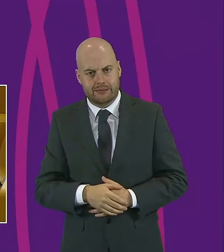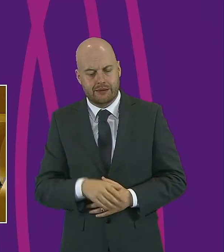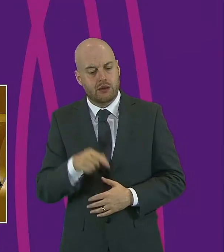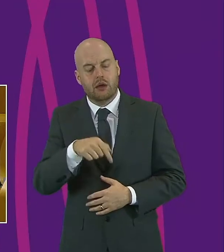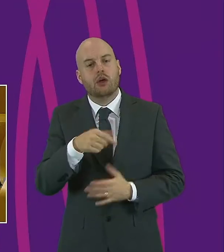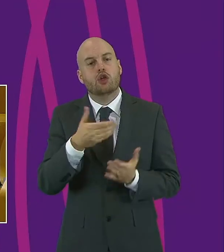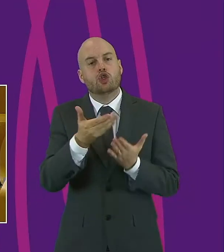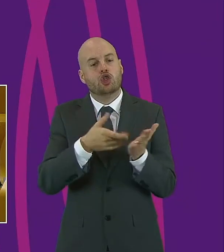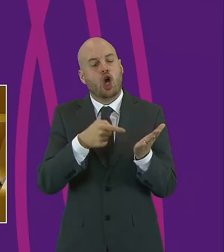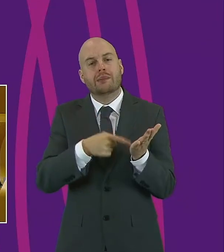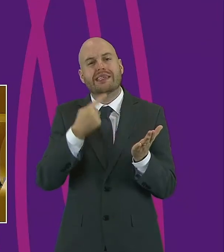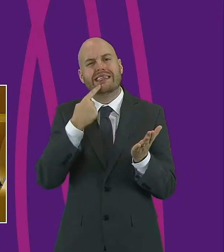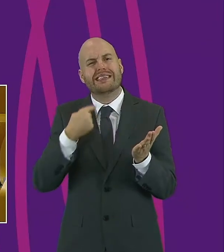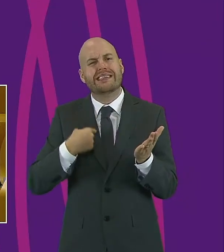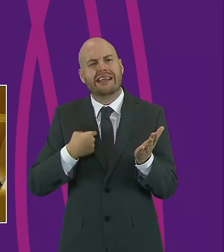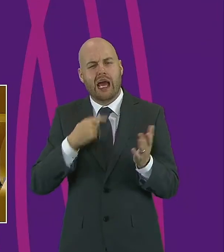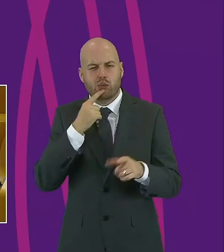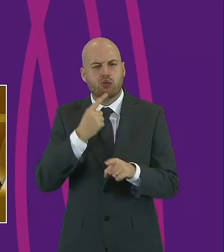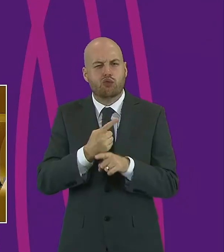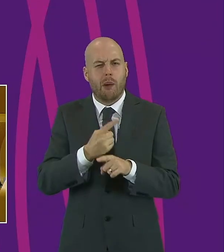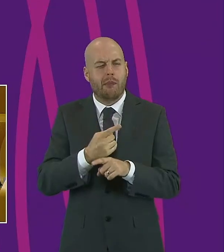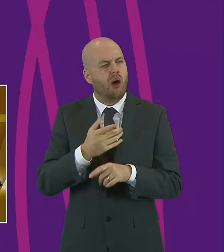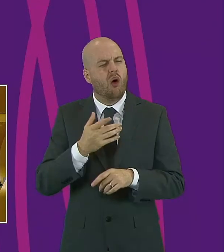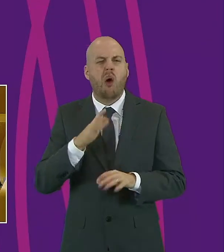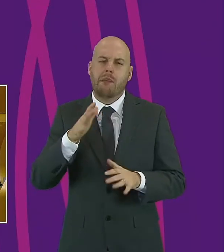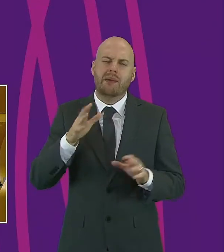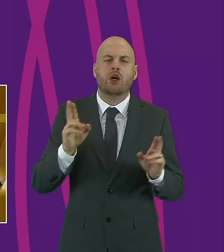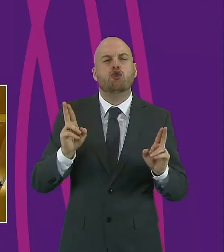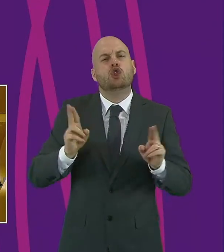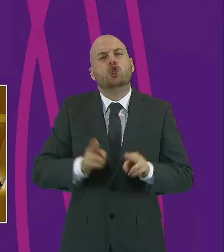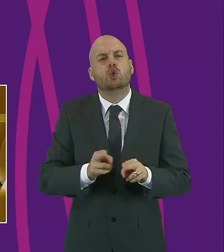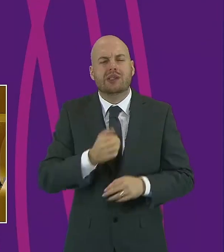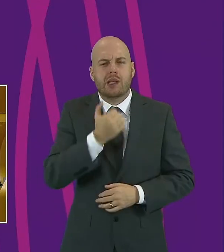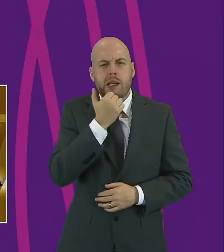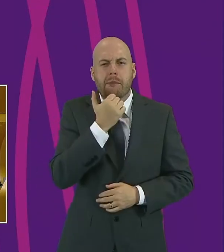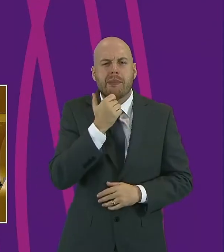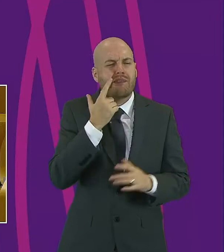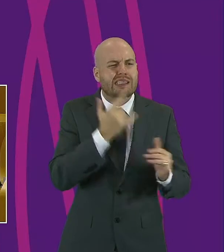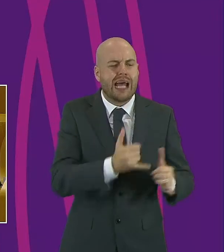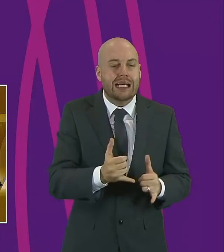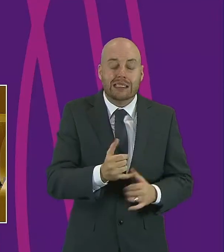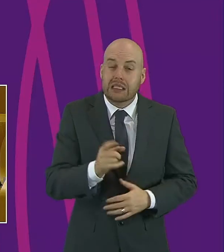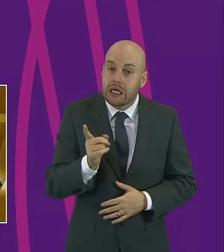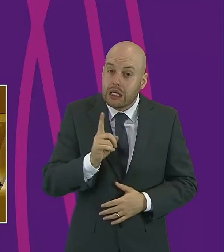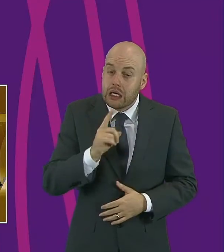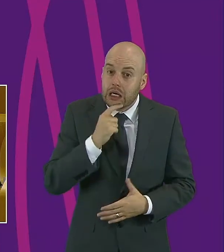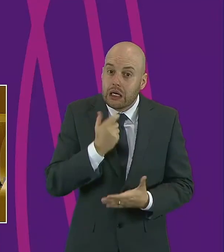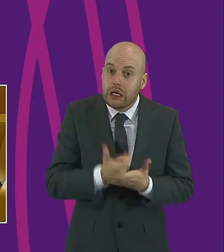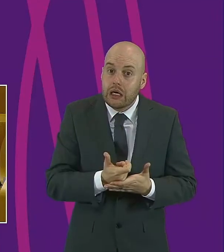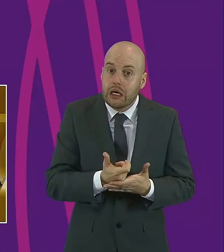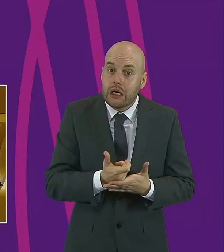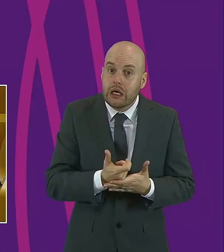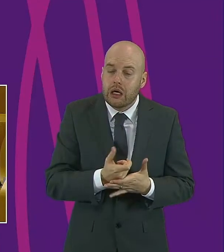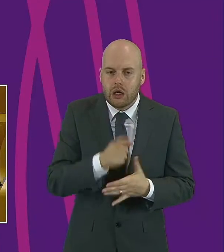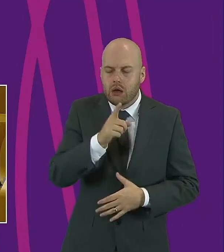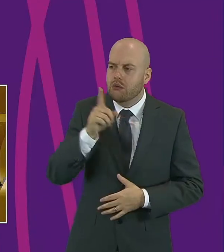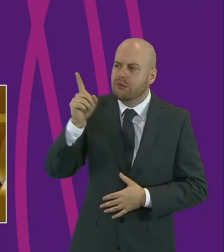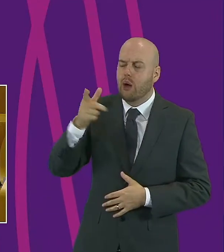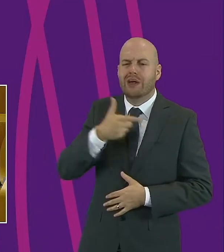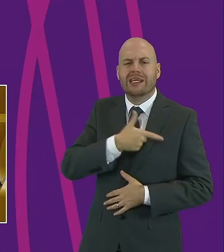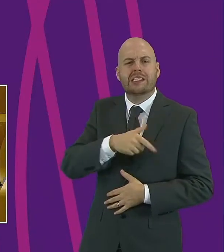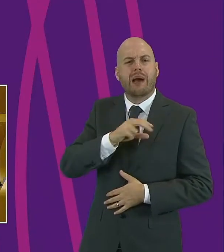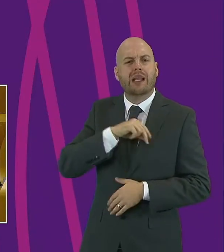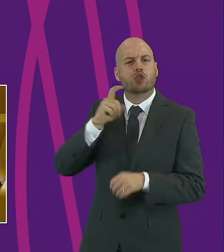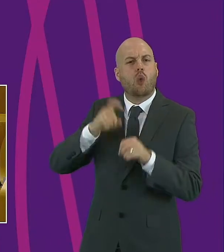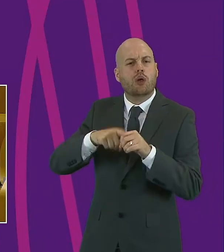reducing the numbers, not increasing the numbers. I'm sorry to say that with the Spanish quarantine and the spot check problems, I do have